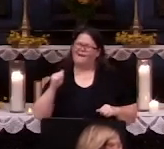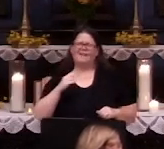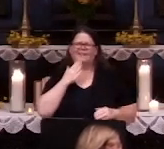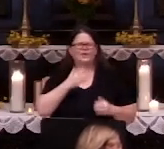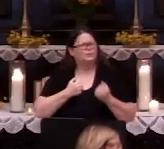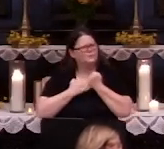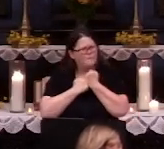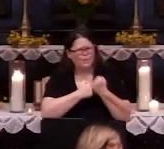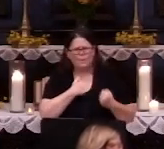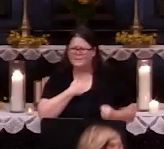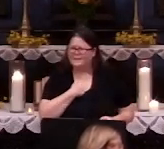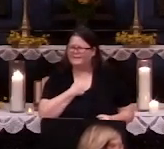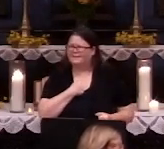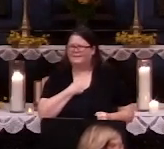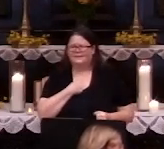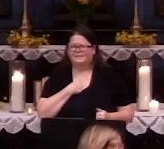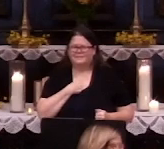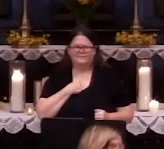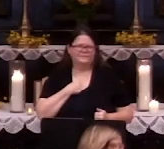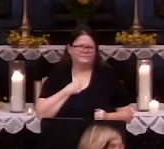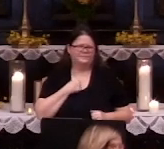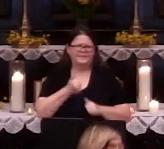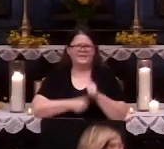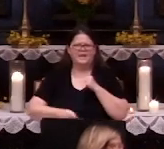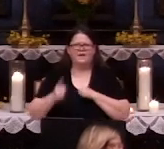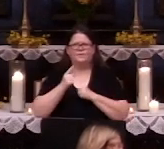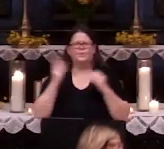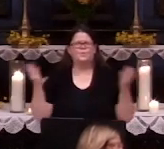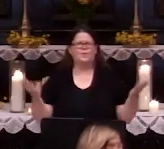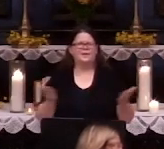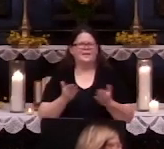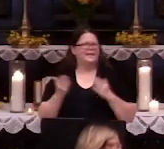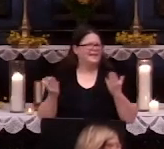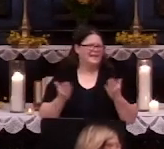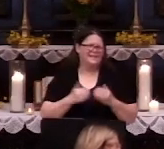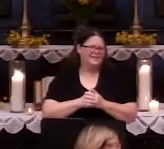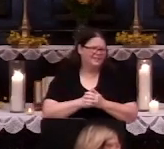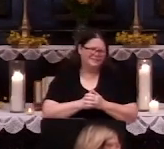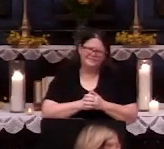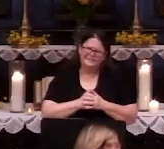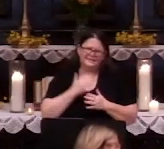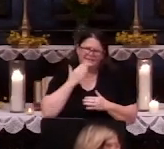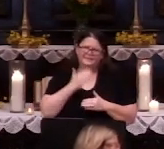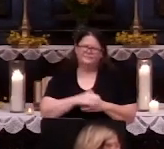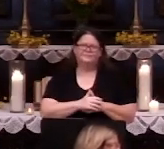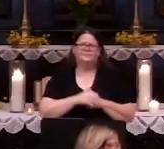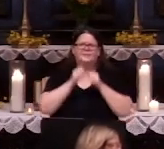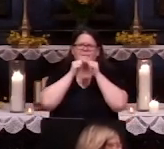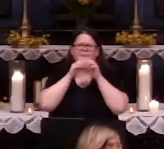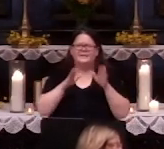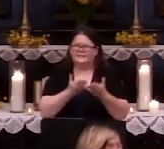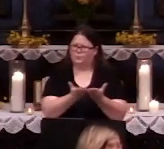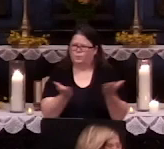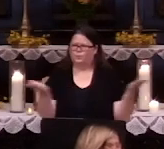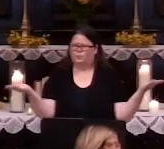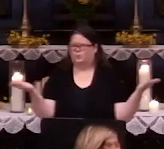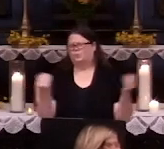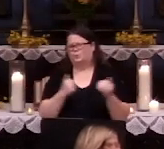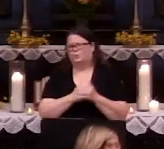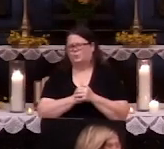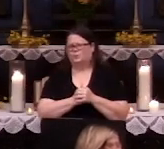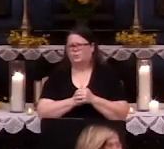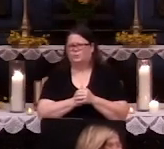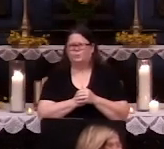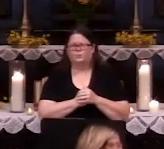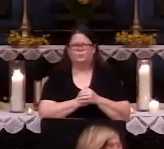support collegially, and everyone here, and my other colleagues, Sonia and Jordan. So, blessings to all of you. We'll